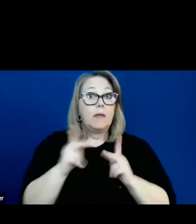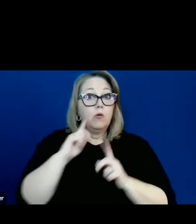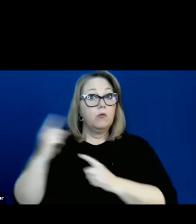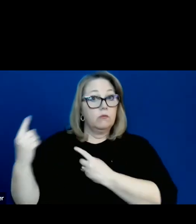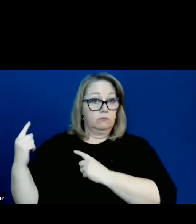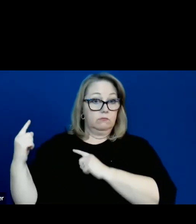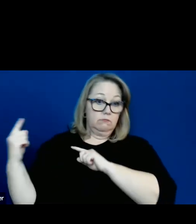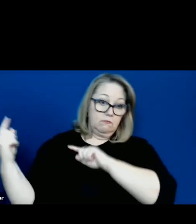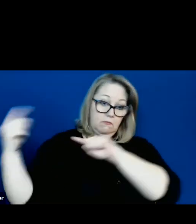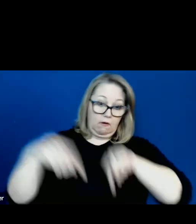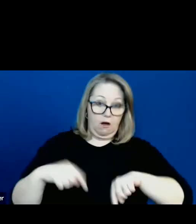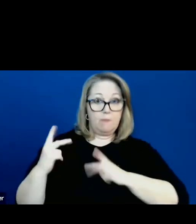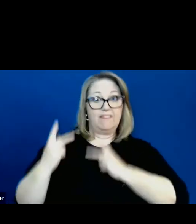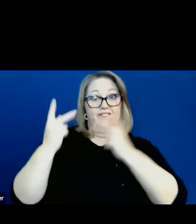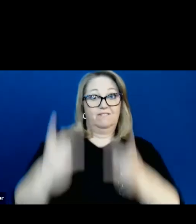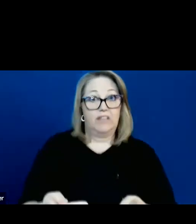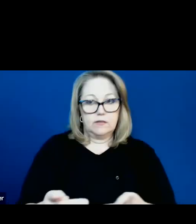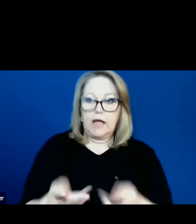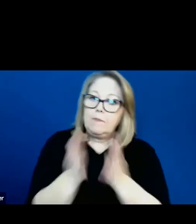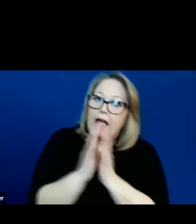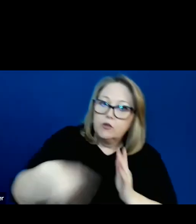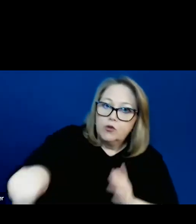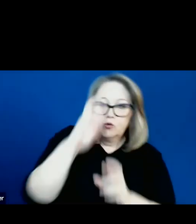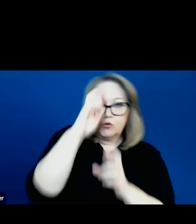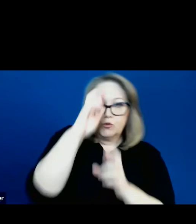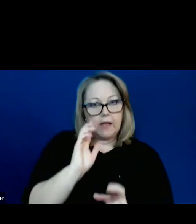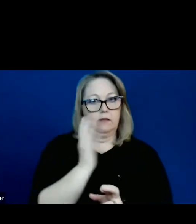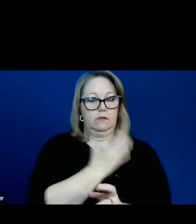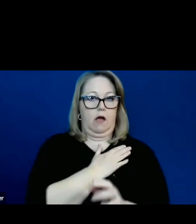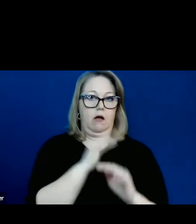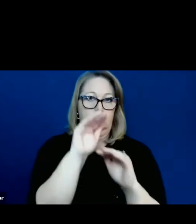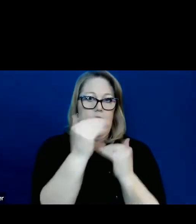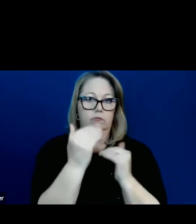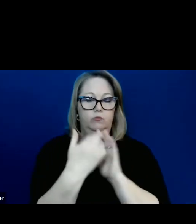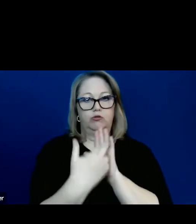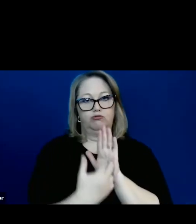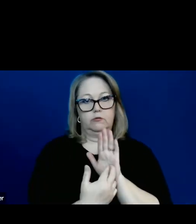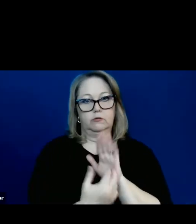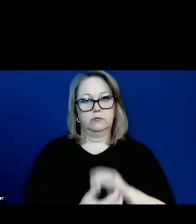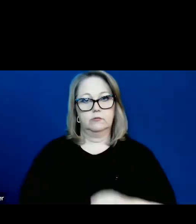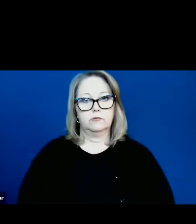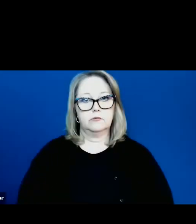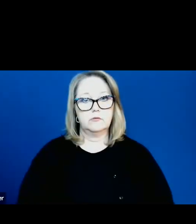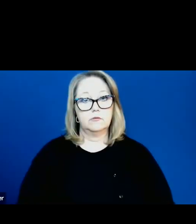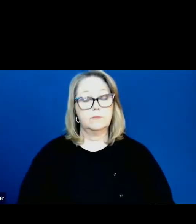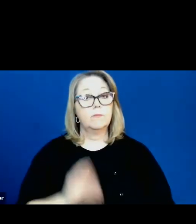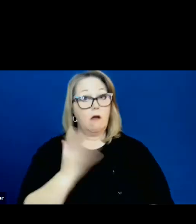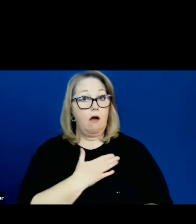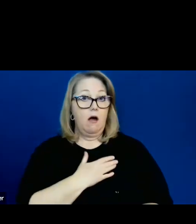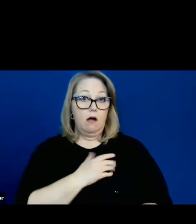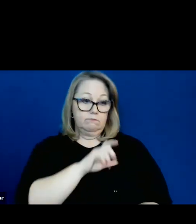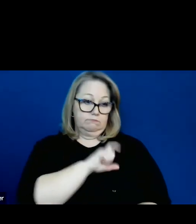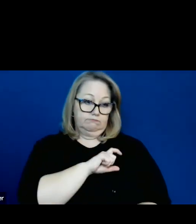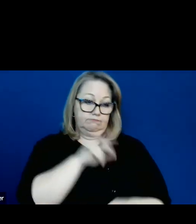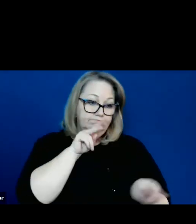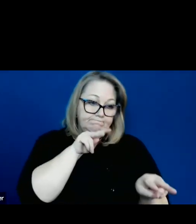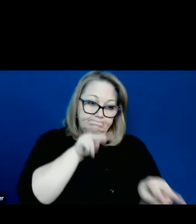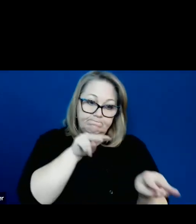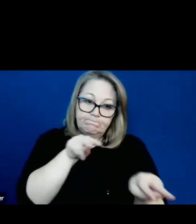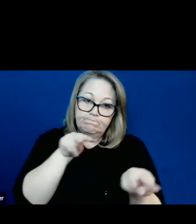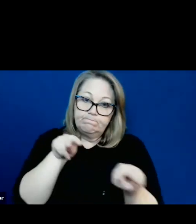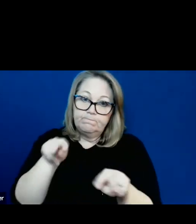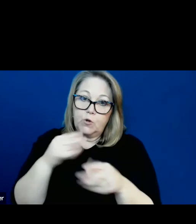to keep you and our employees safe. The state enforcement authorities will be out in force on New Year's Eve to ensure measures are